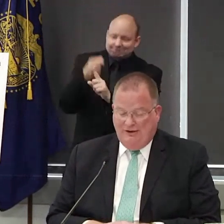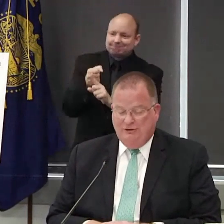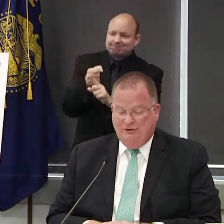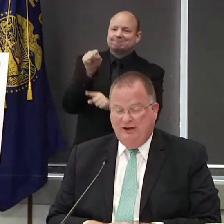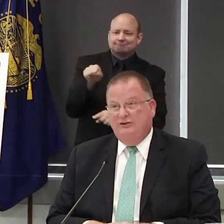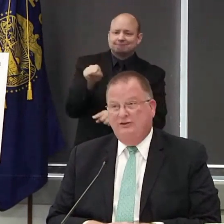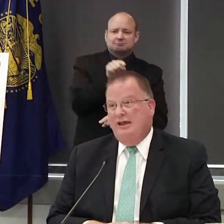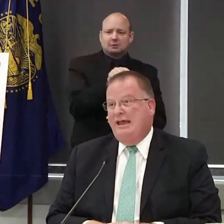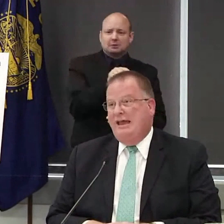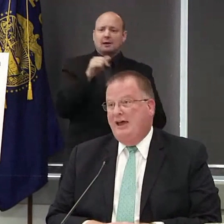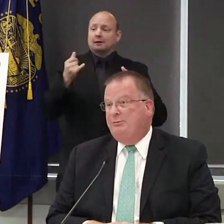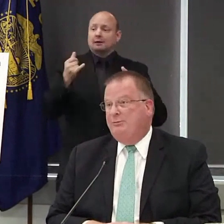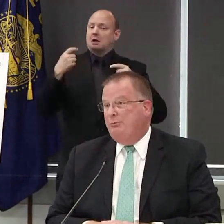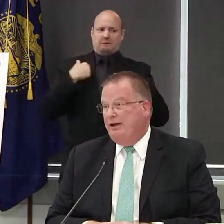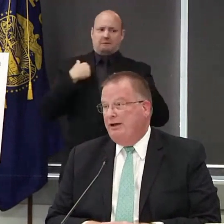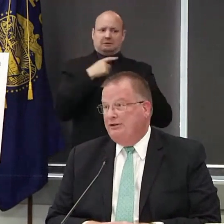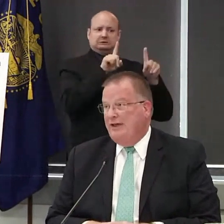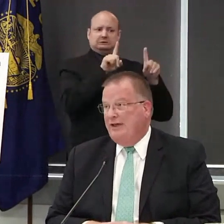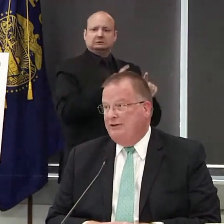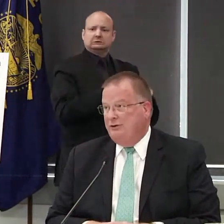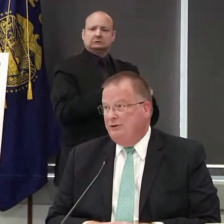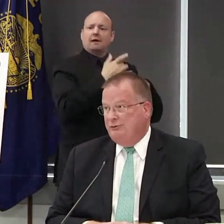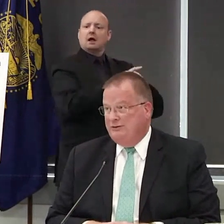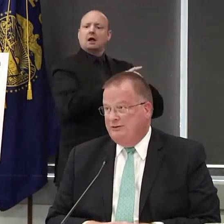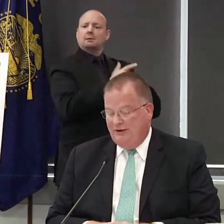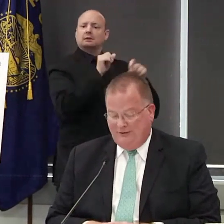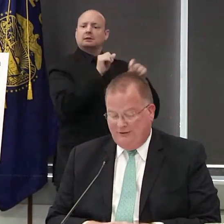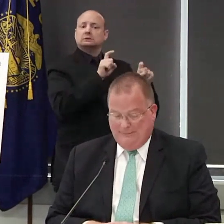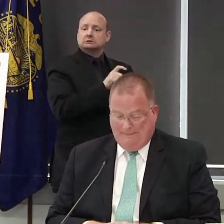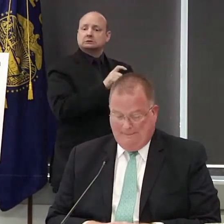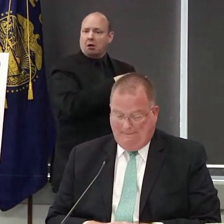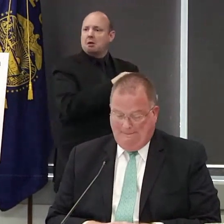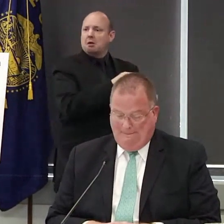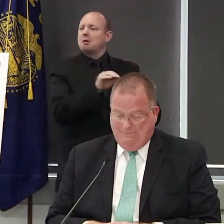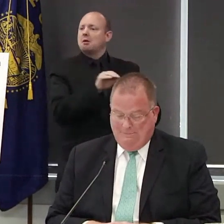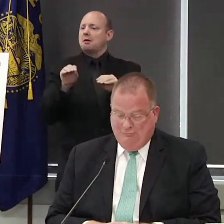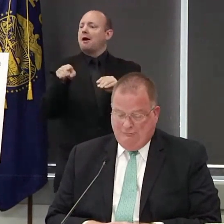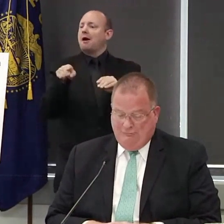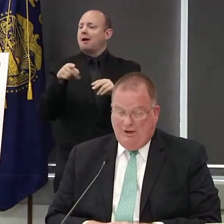cases has been a product of that increased rate of testing.